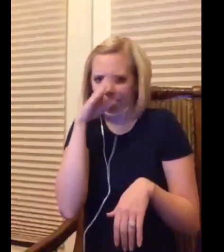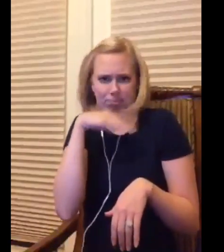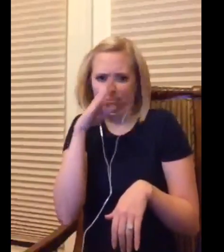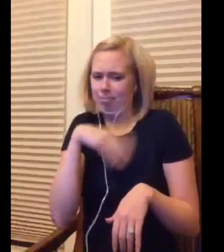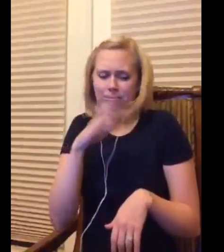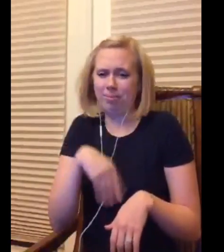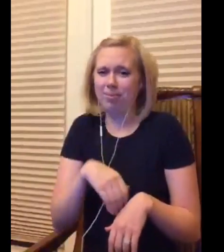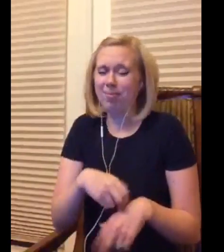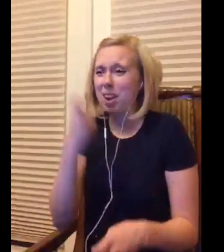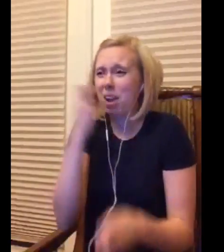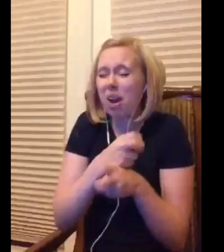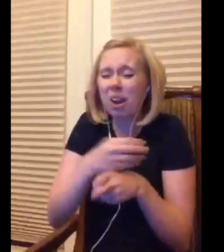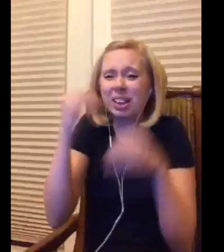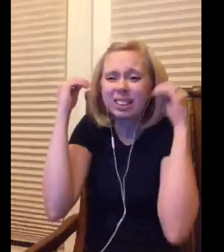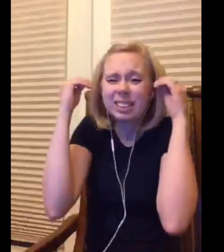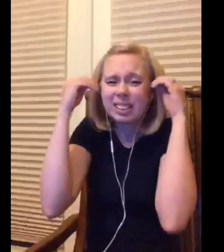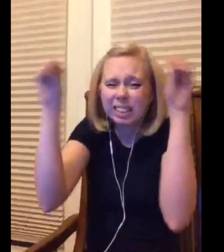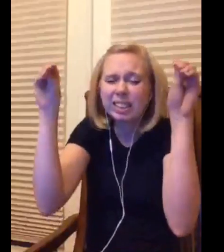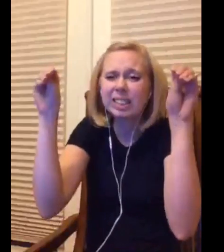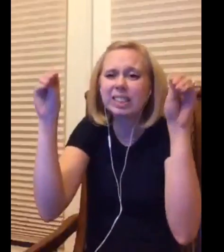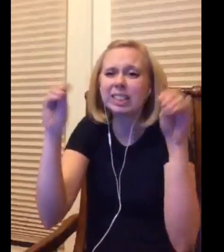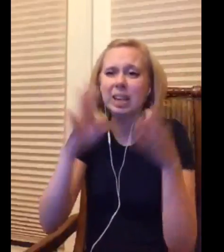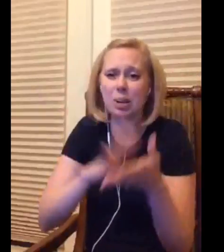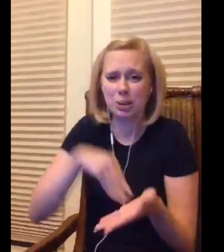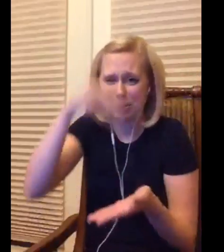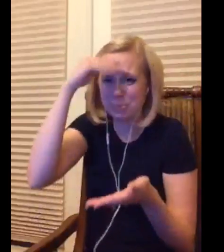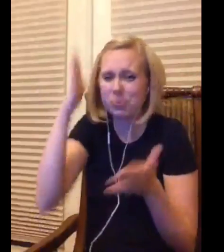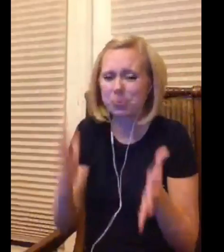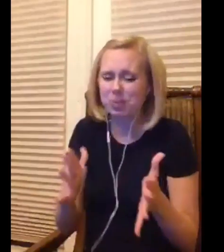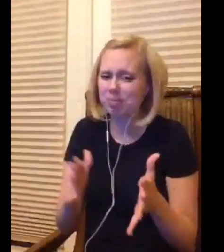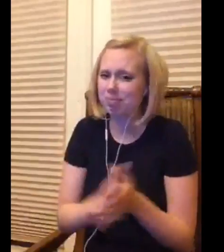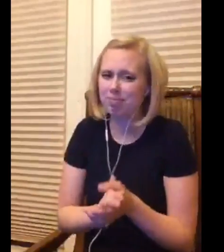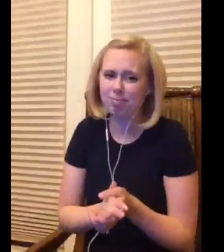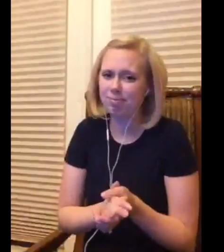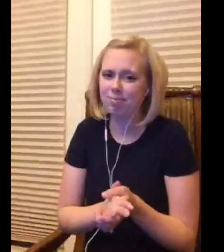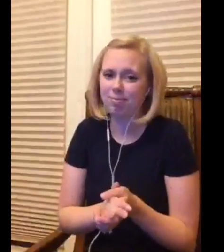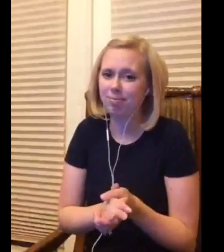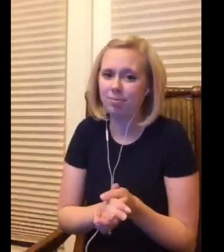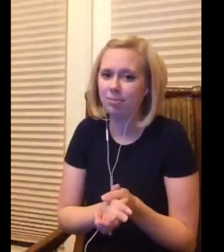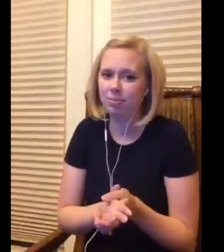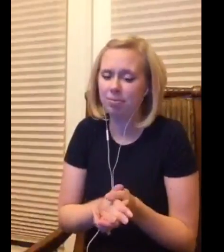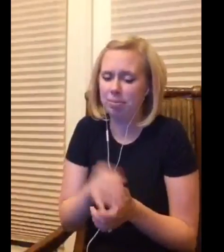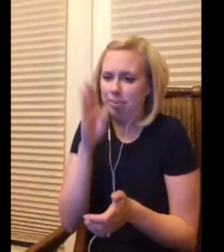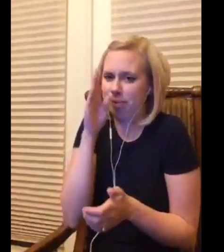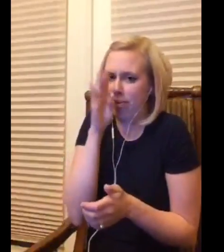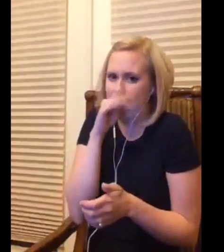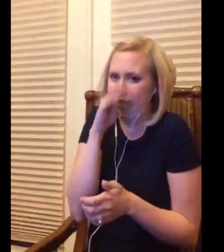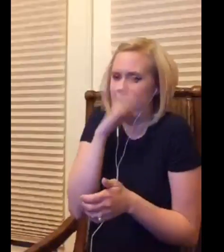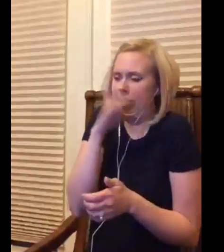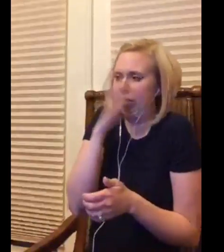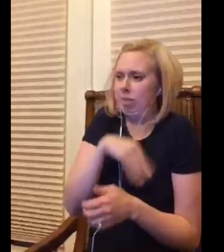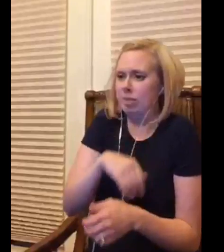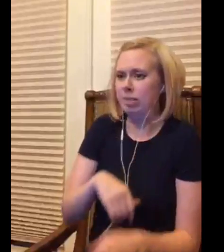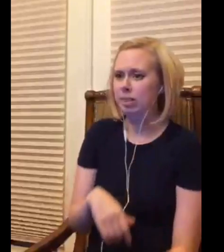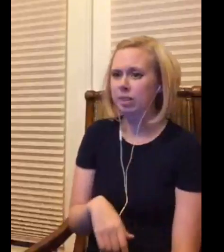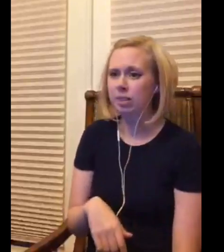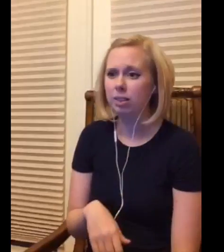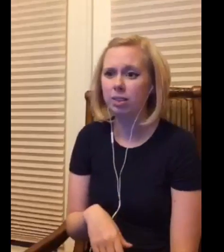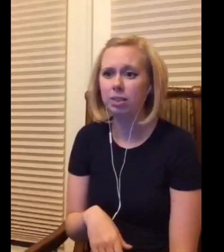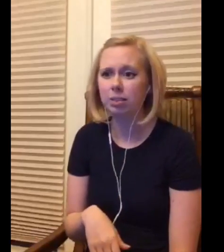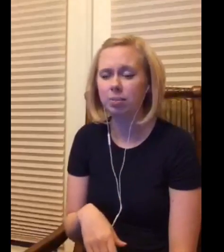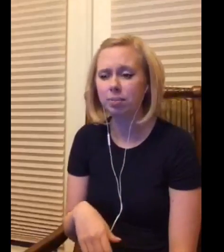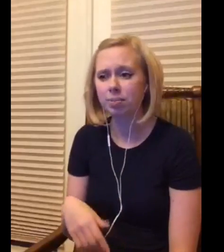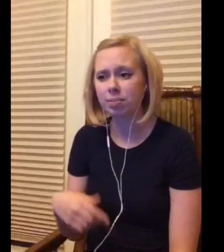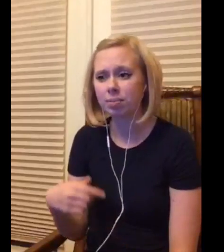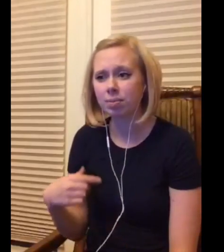made it work for me. You made me feel like I was somebody when I knew at the bottom I wasn't. And I want you to just see what